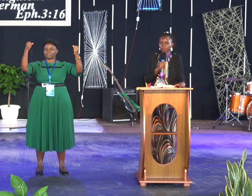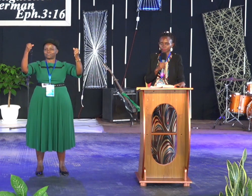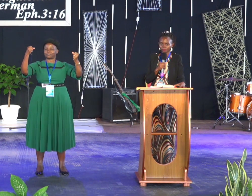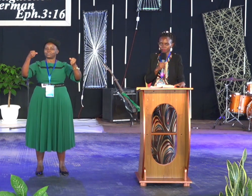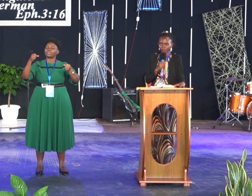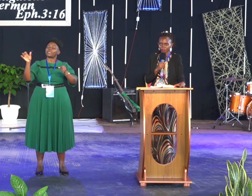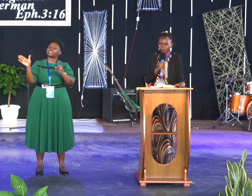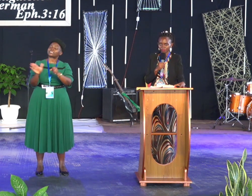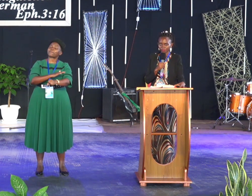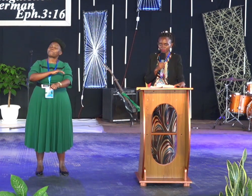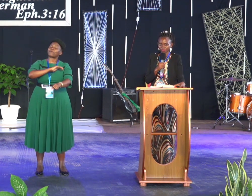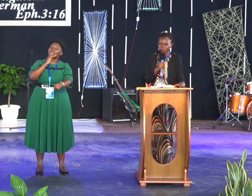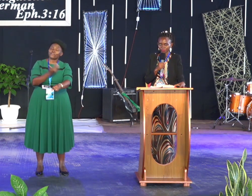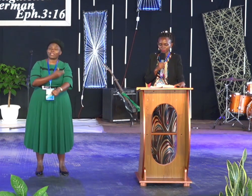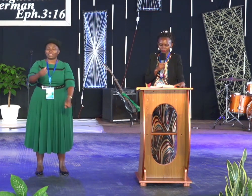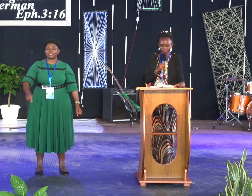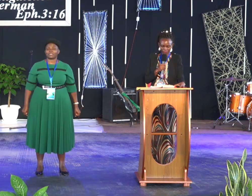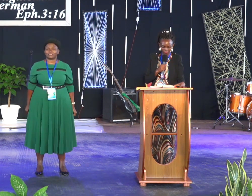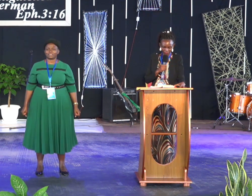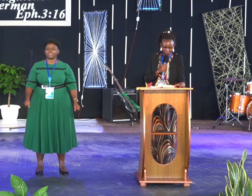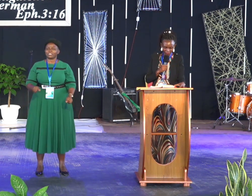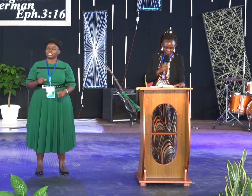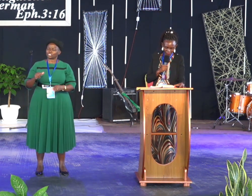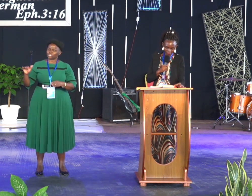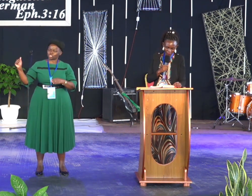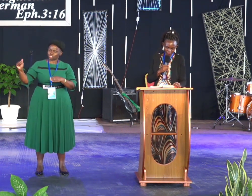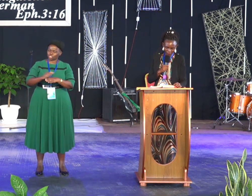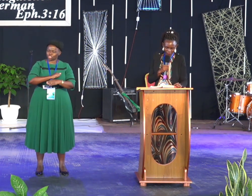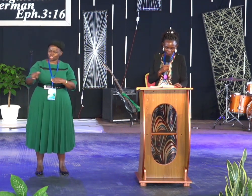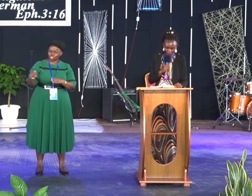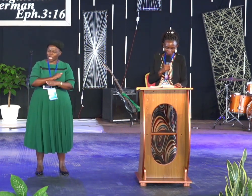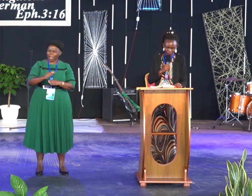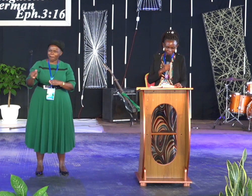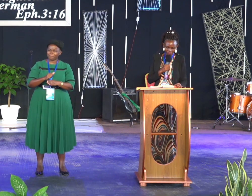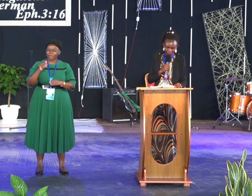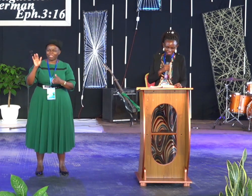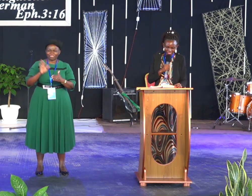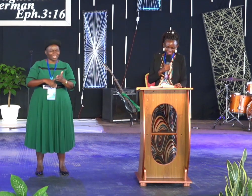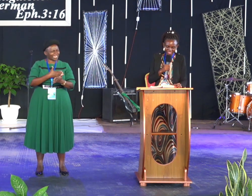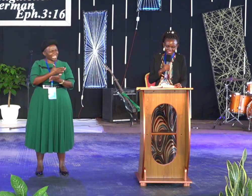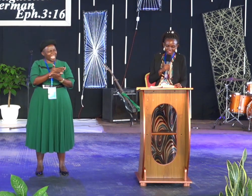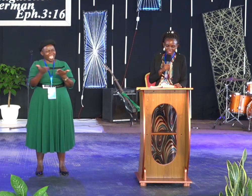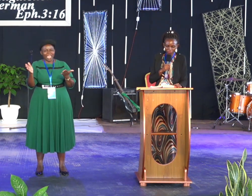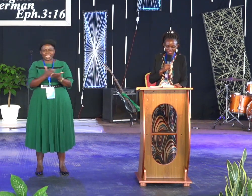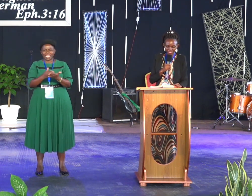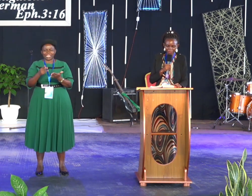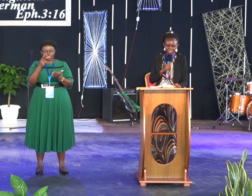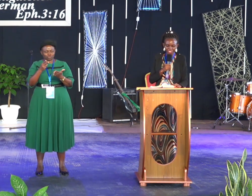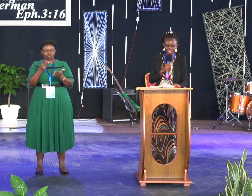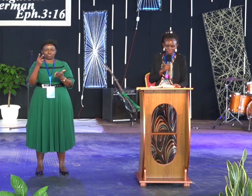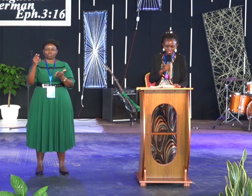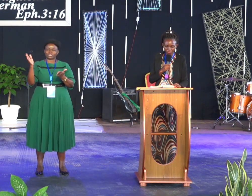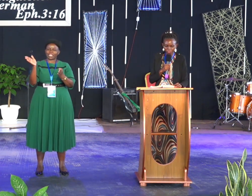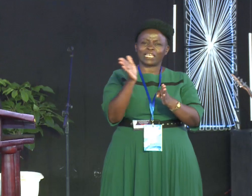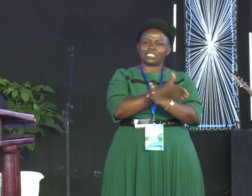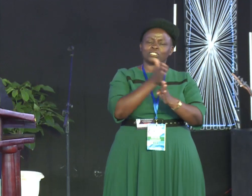Nti cha, it is sharper than any two-edged sword. Nti era kisalo kusinga buli